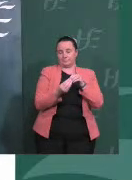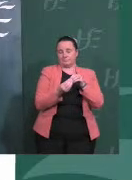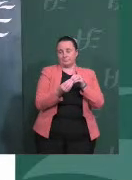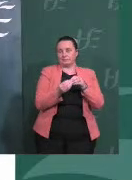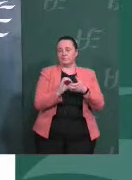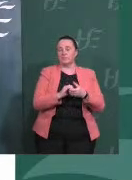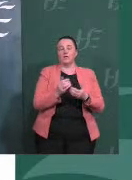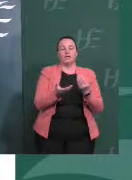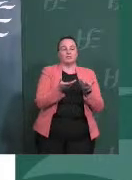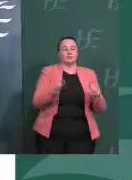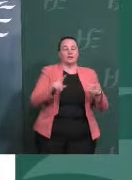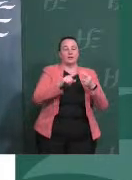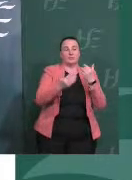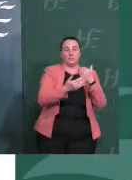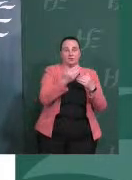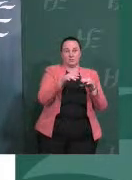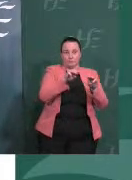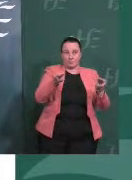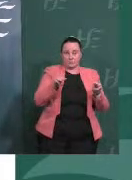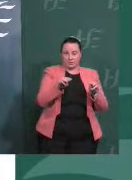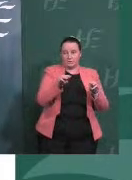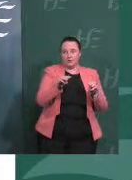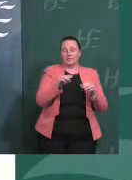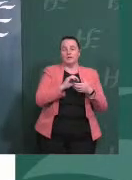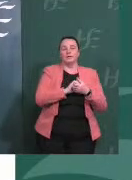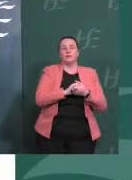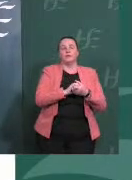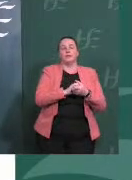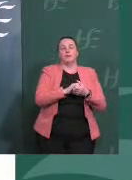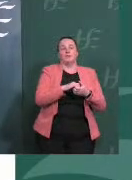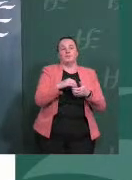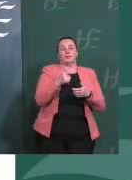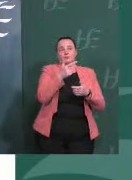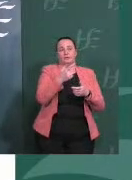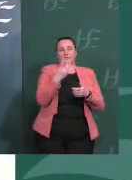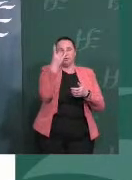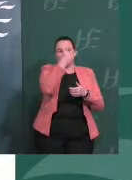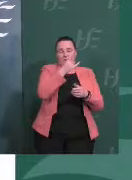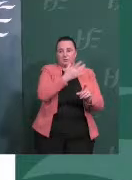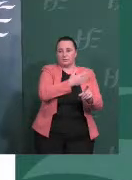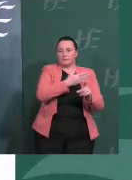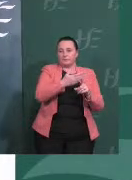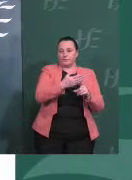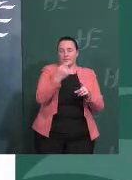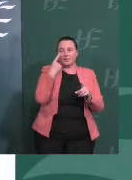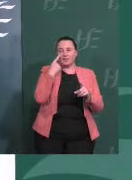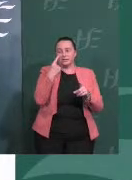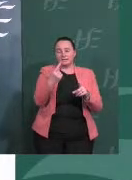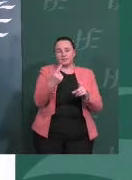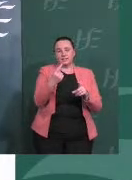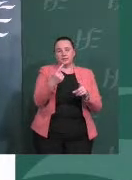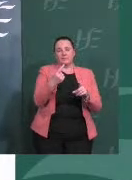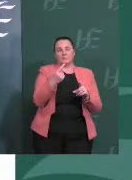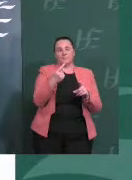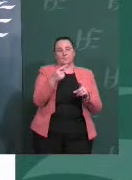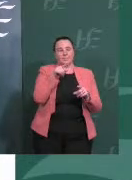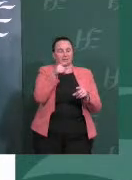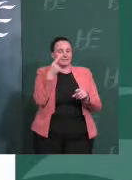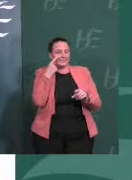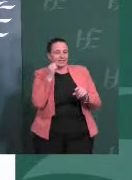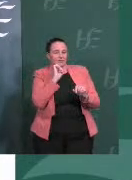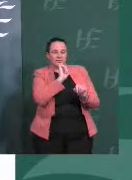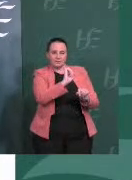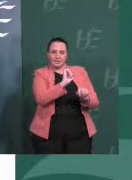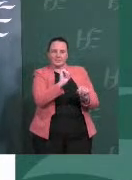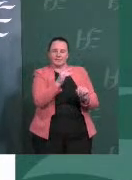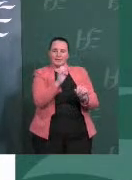recommendation of children and young people has been well aired over the past 24 hours. The benefits, they made this judgment purely on the benefits and risks